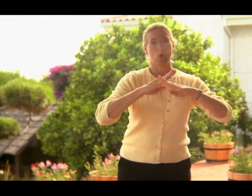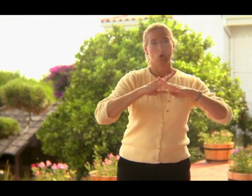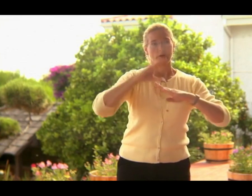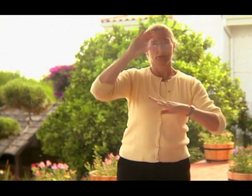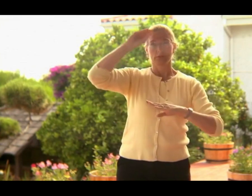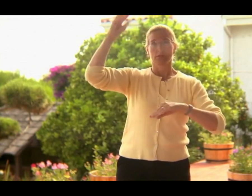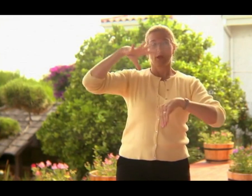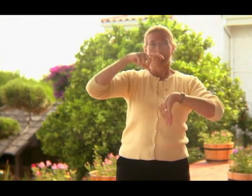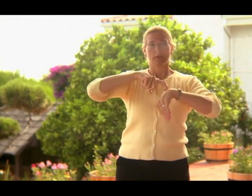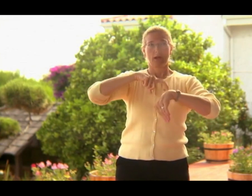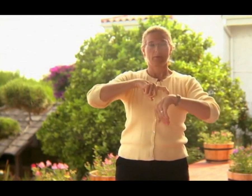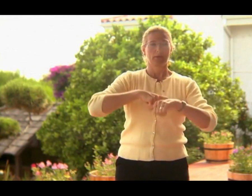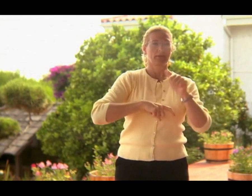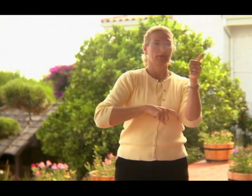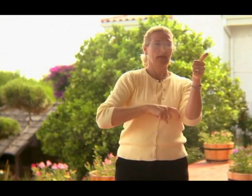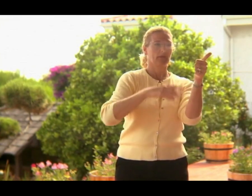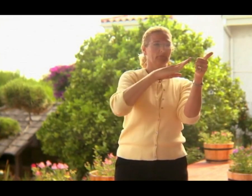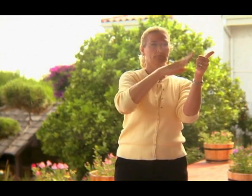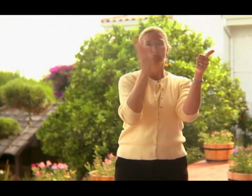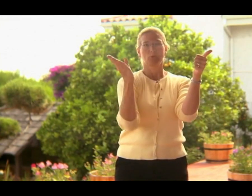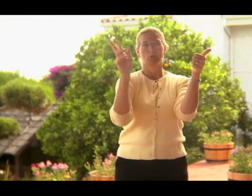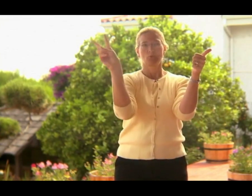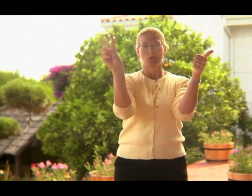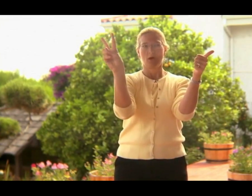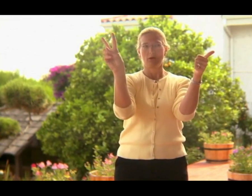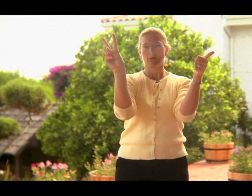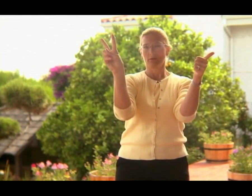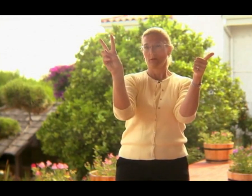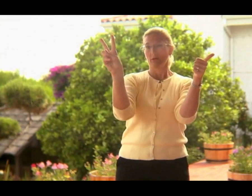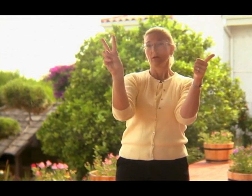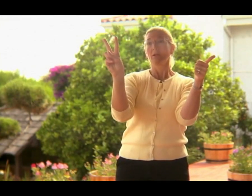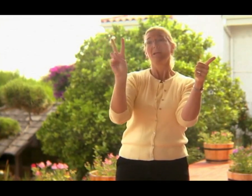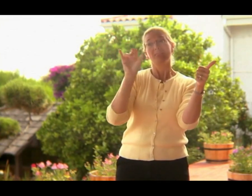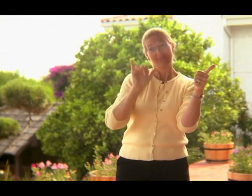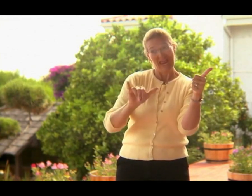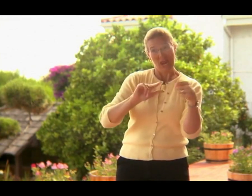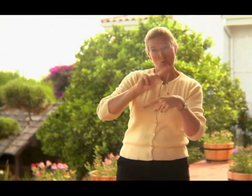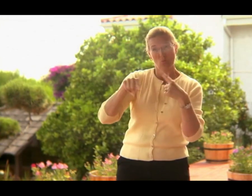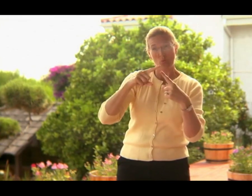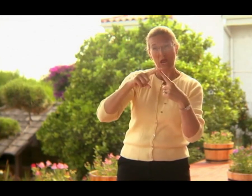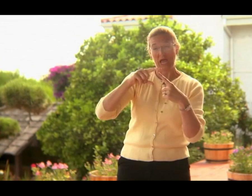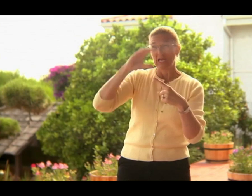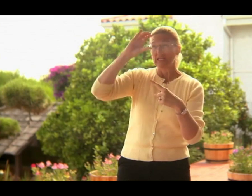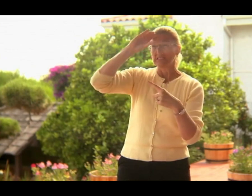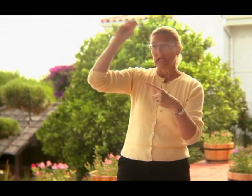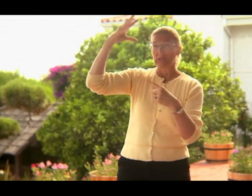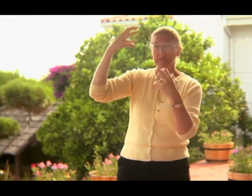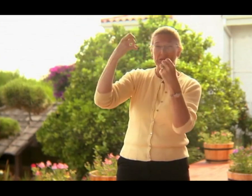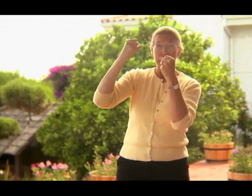You should try to stay out of the sun from 10 a.m. to 2 p.m. when the sun is the strongest.